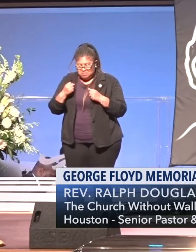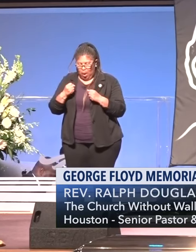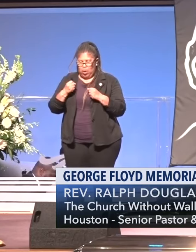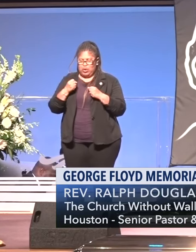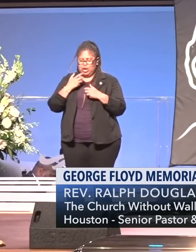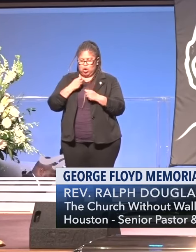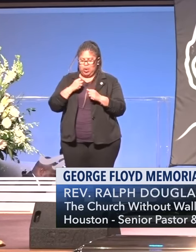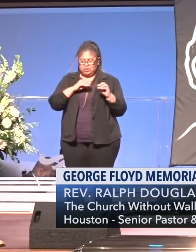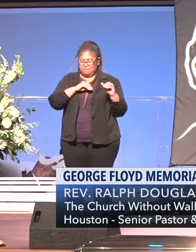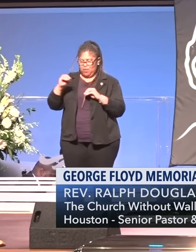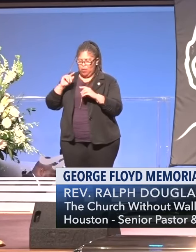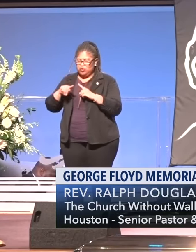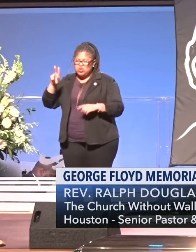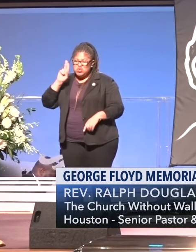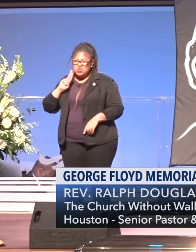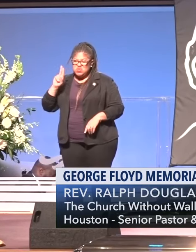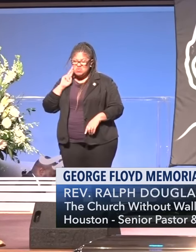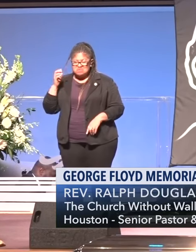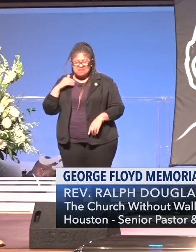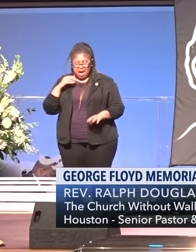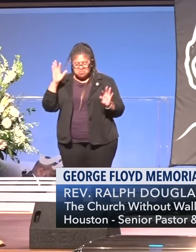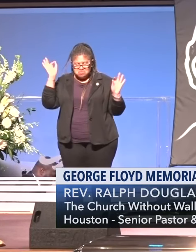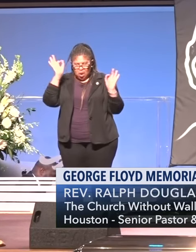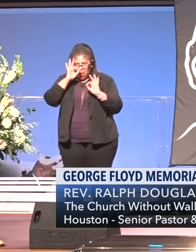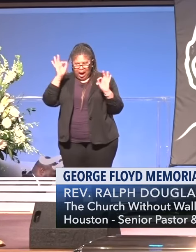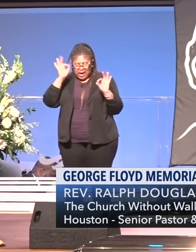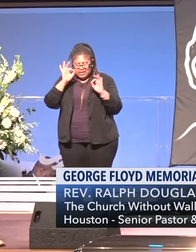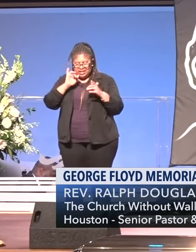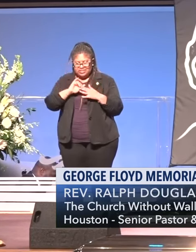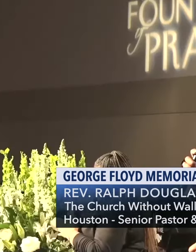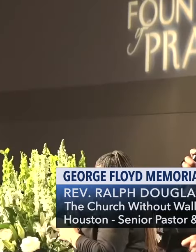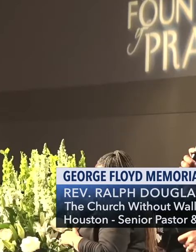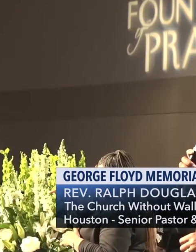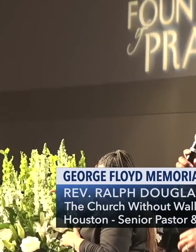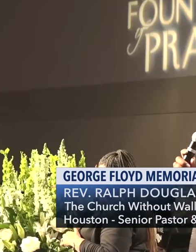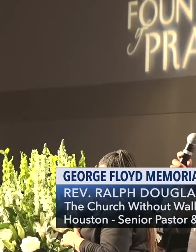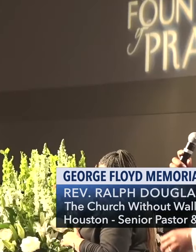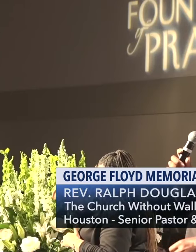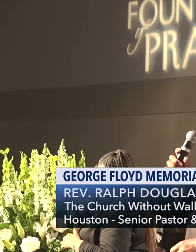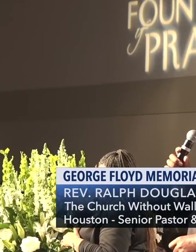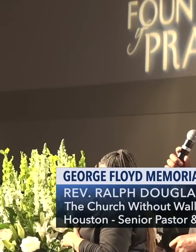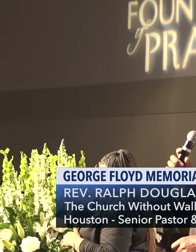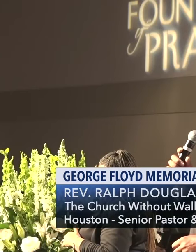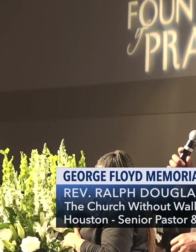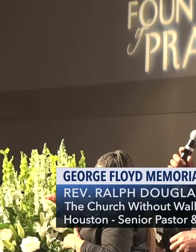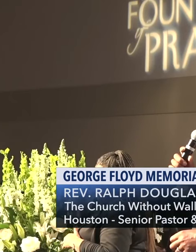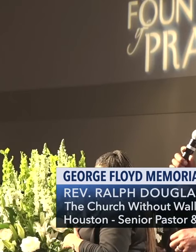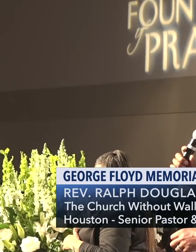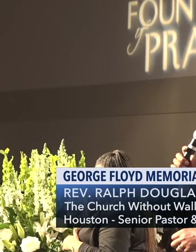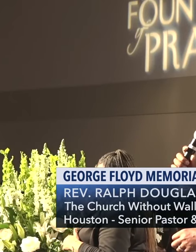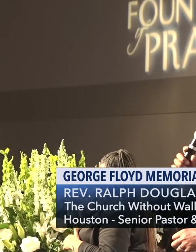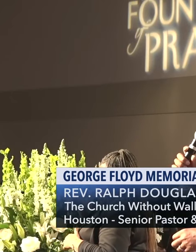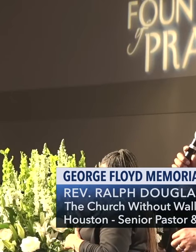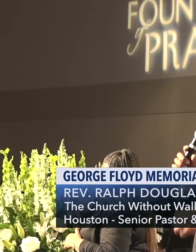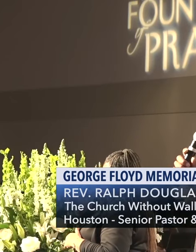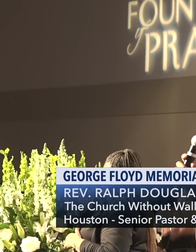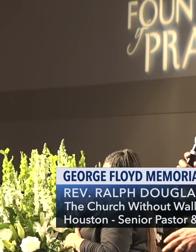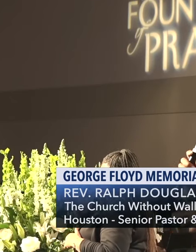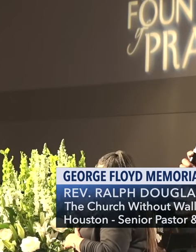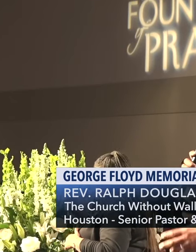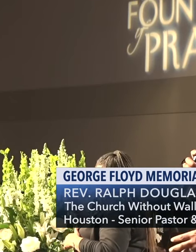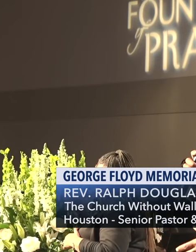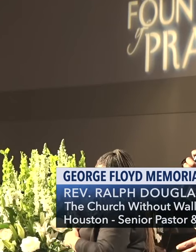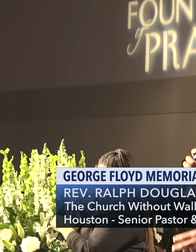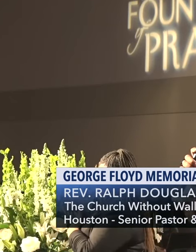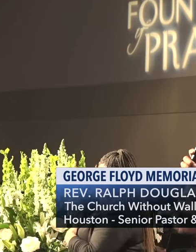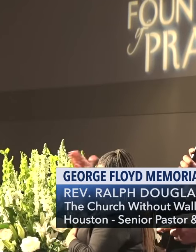Houston had no idea in third ward homes Jack Yates that